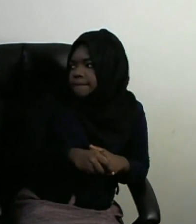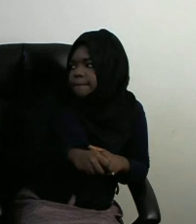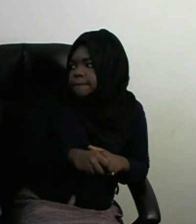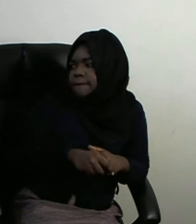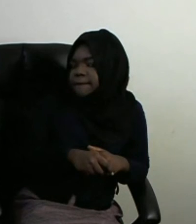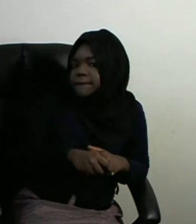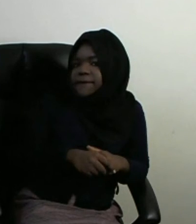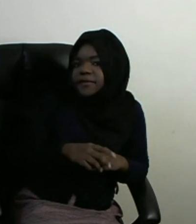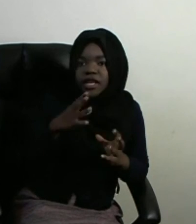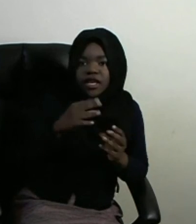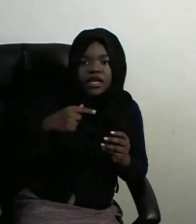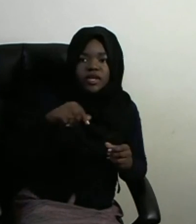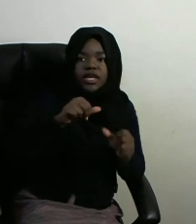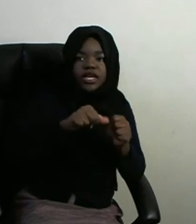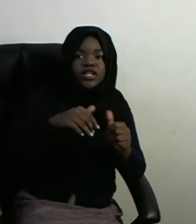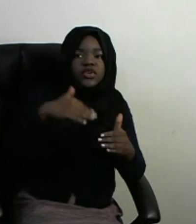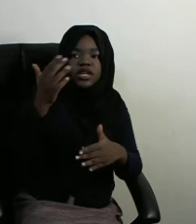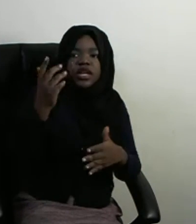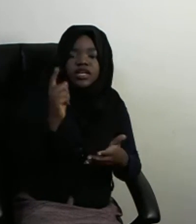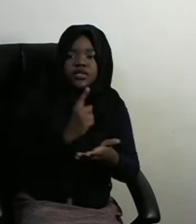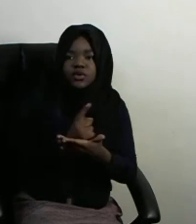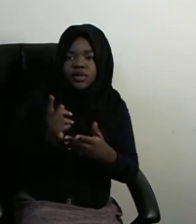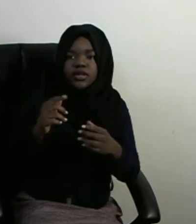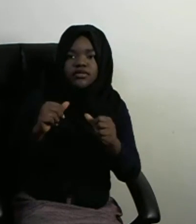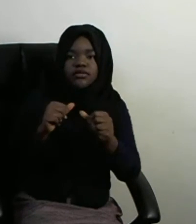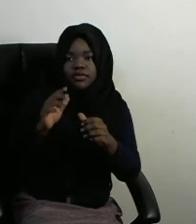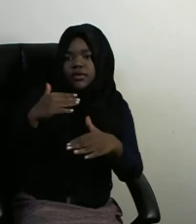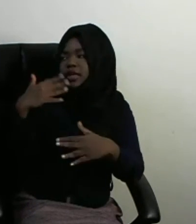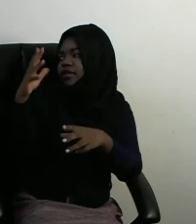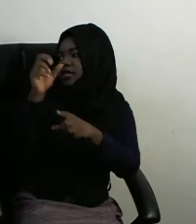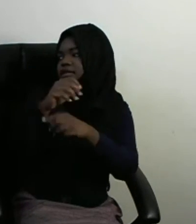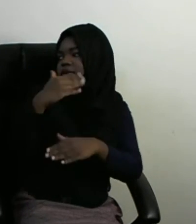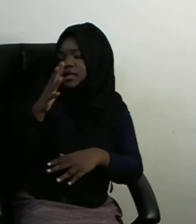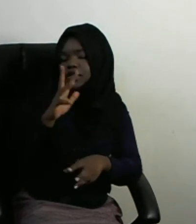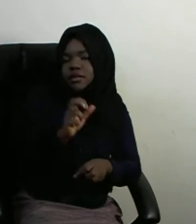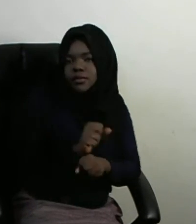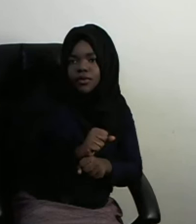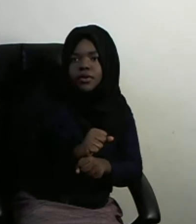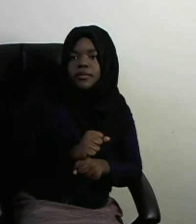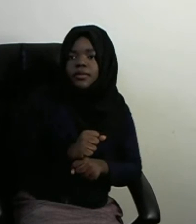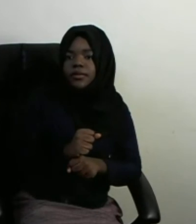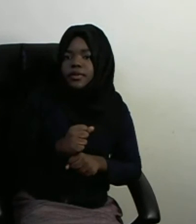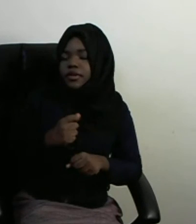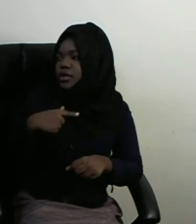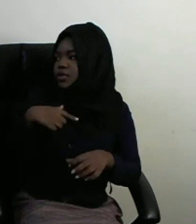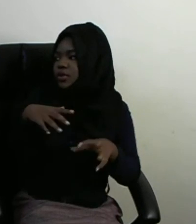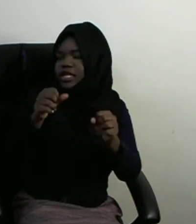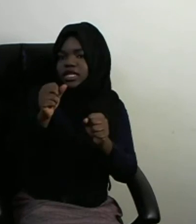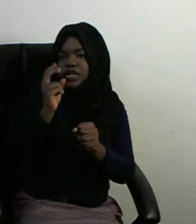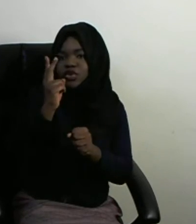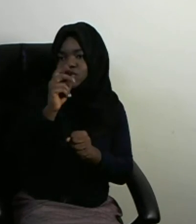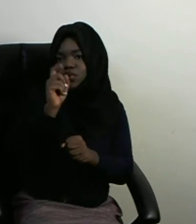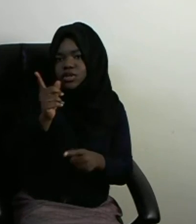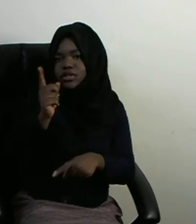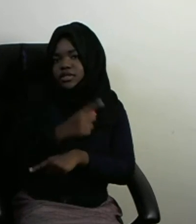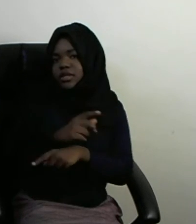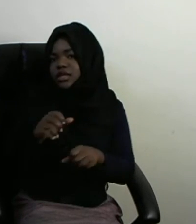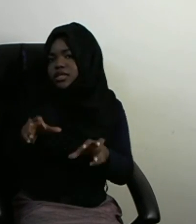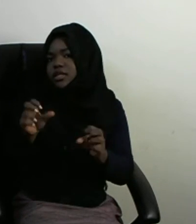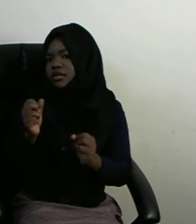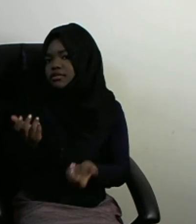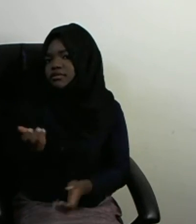we'll continue next week to catch up with my next appointment. And we can take 2 questions.